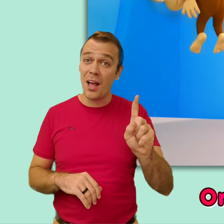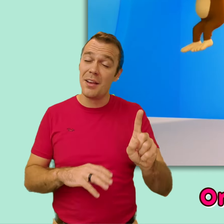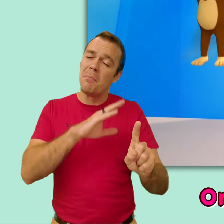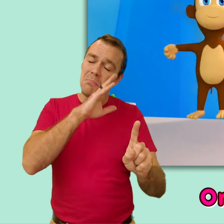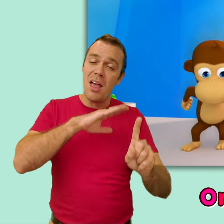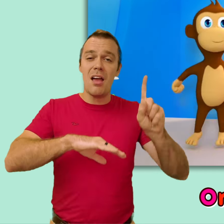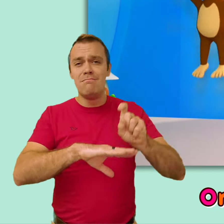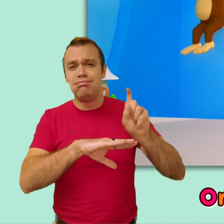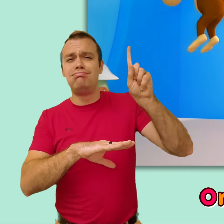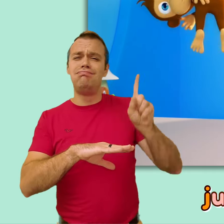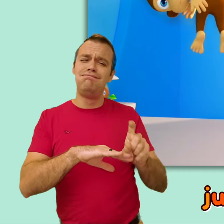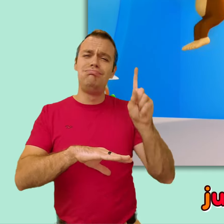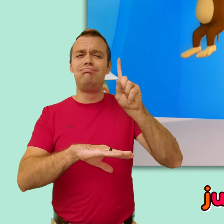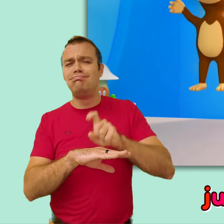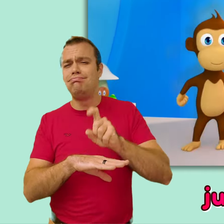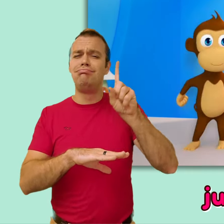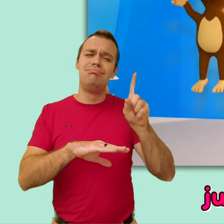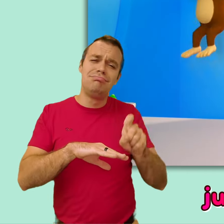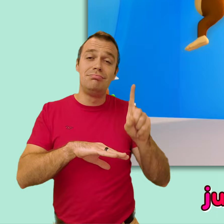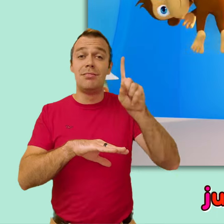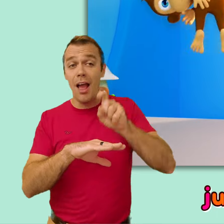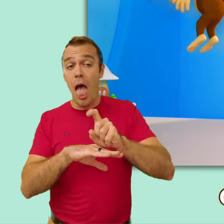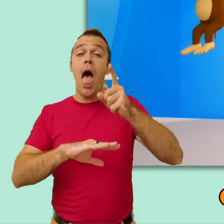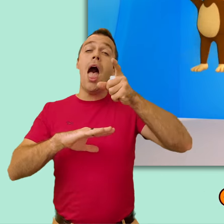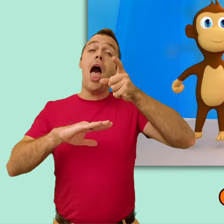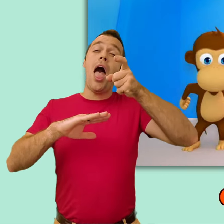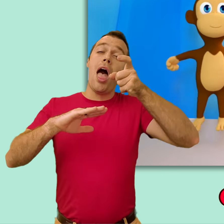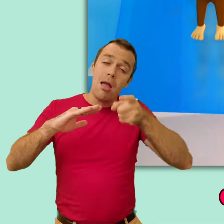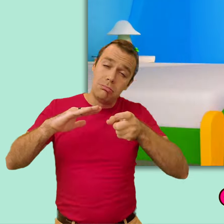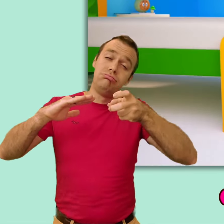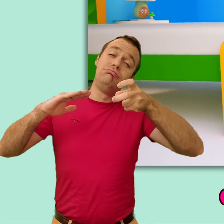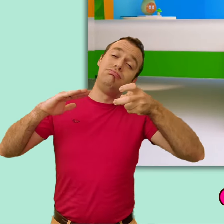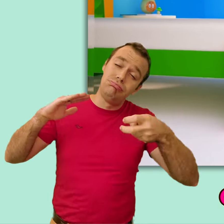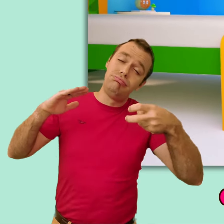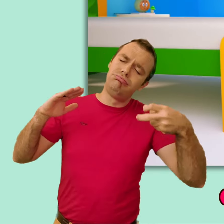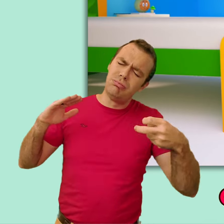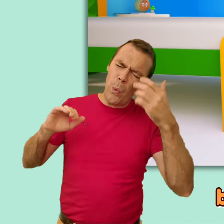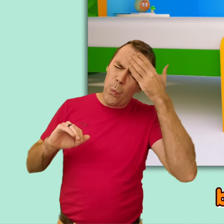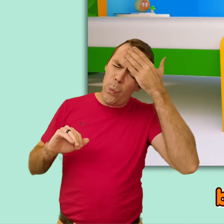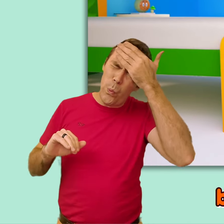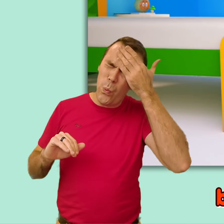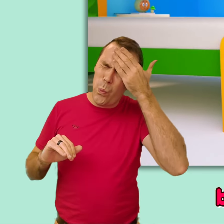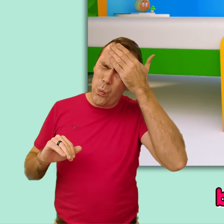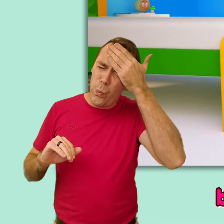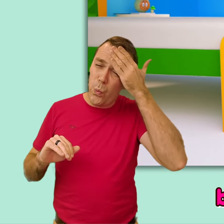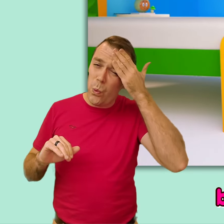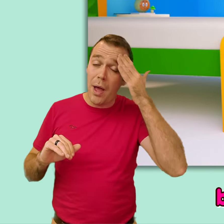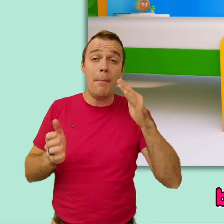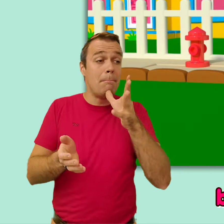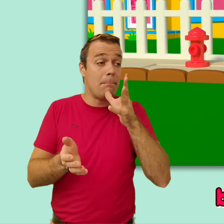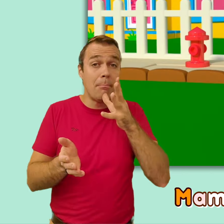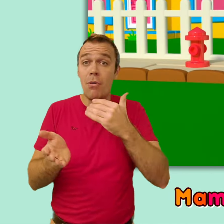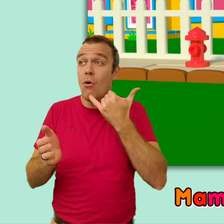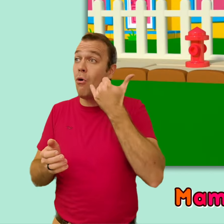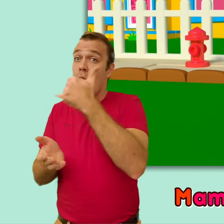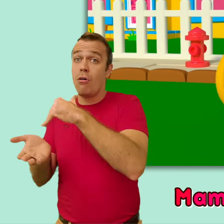One little monkey jumping on the bed. One fell off and bumped his head.